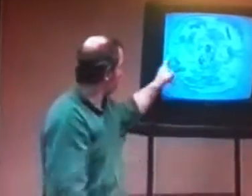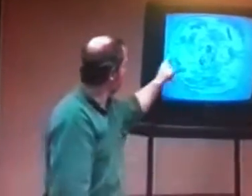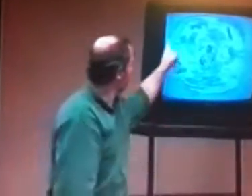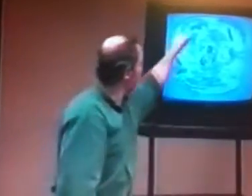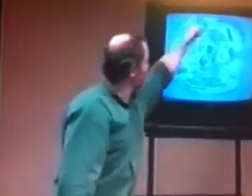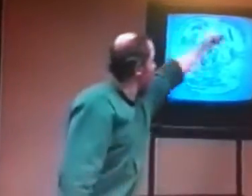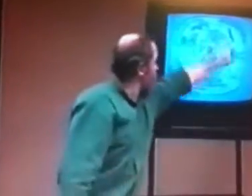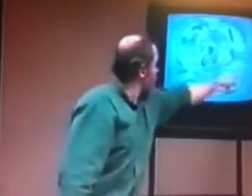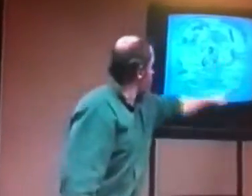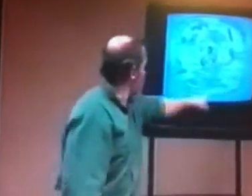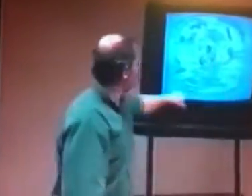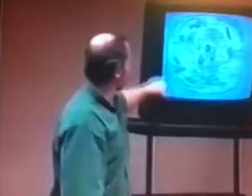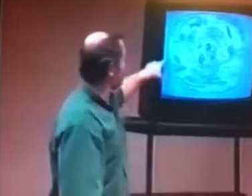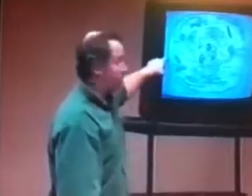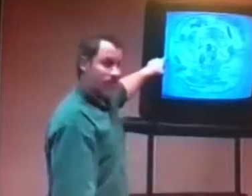Alright?